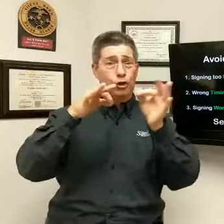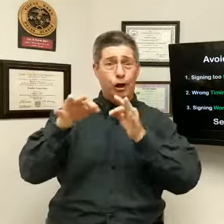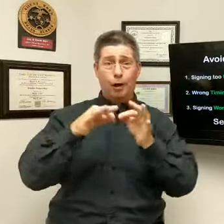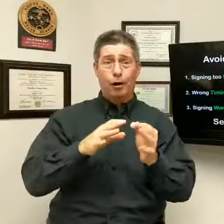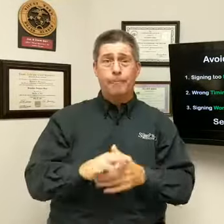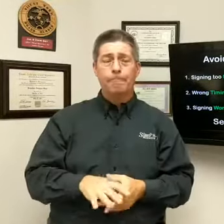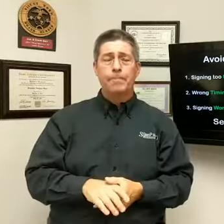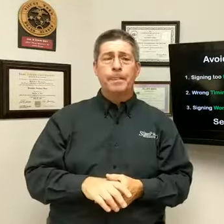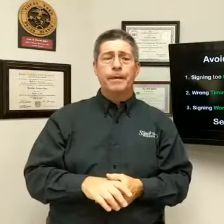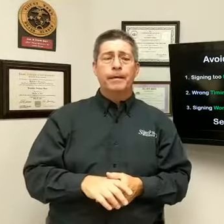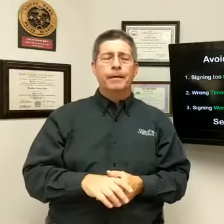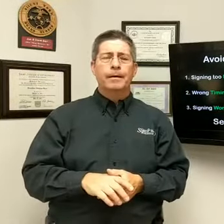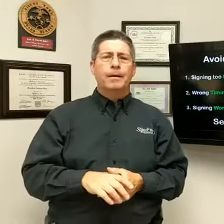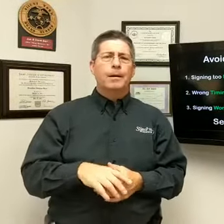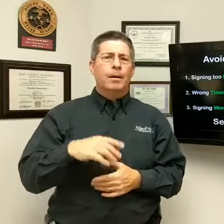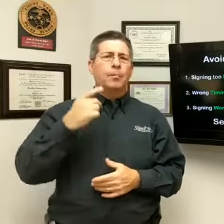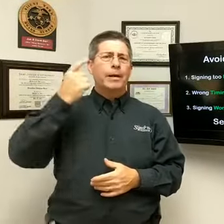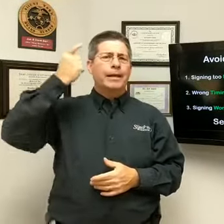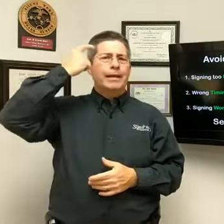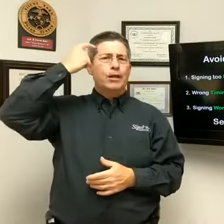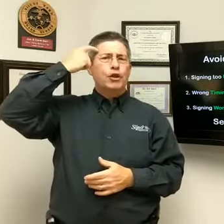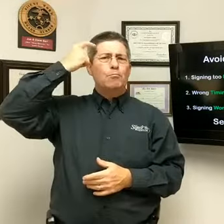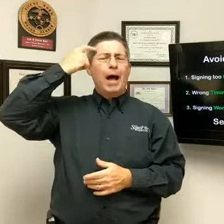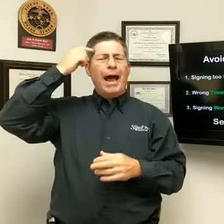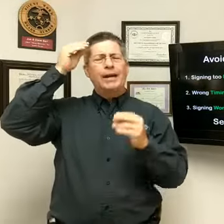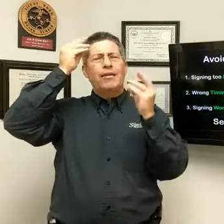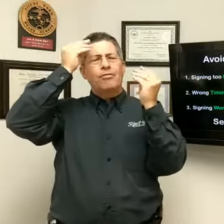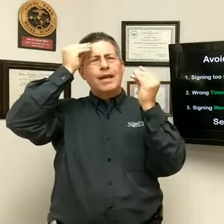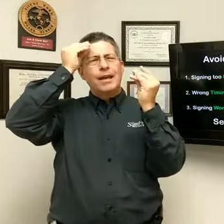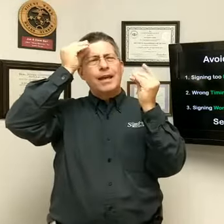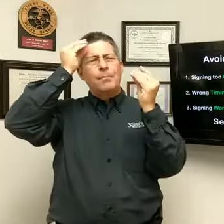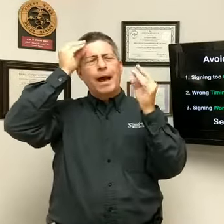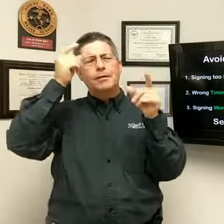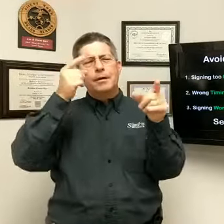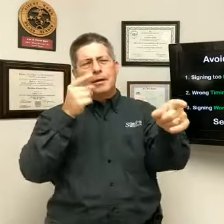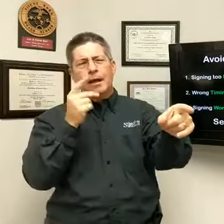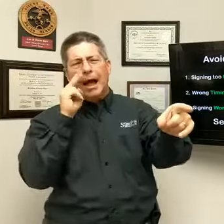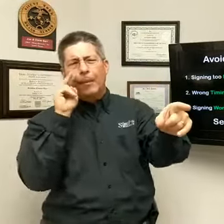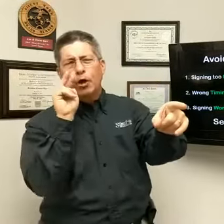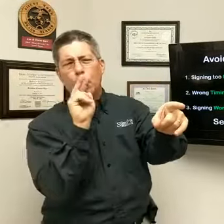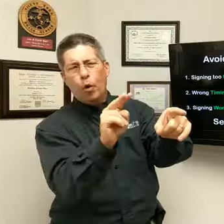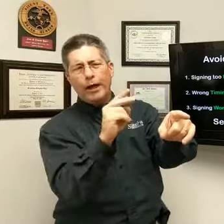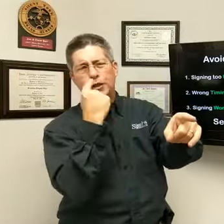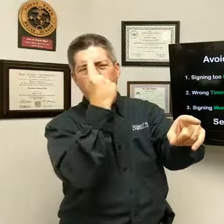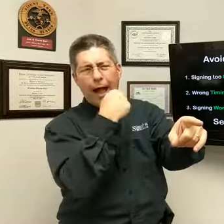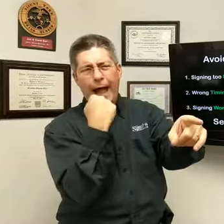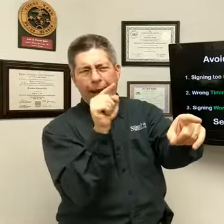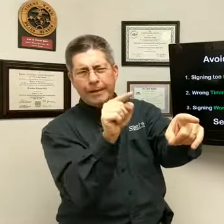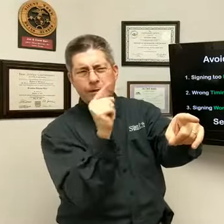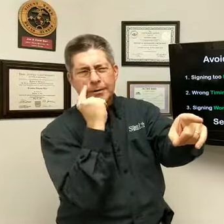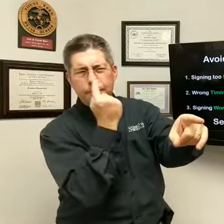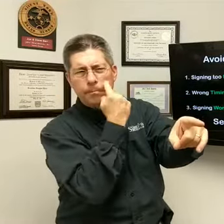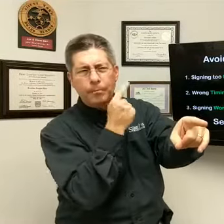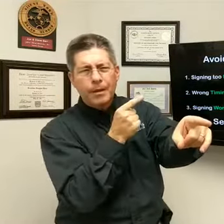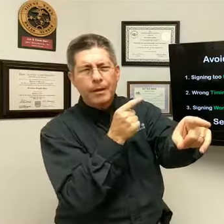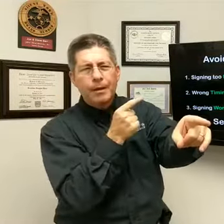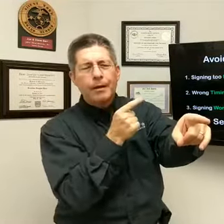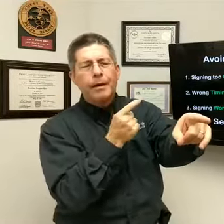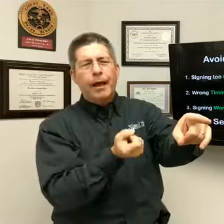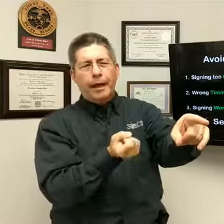share. But get your mind thinking about, I'm going to watch their eyes. And do